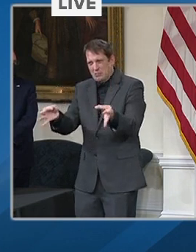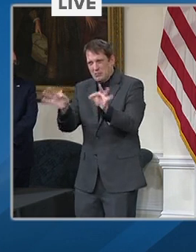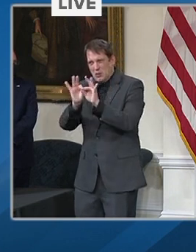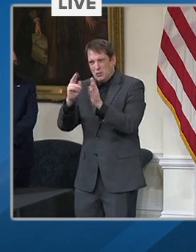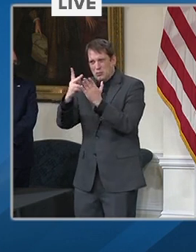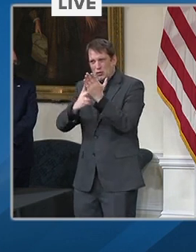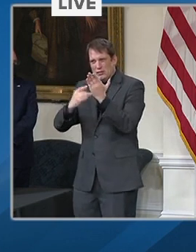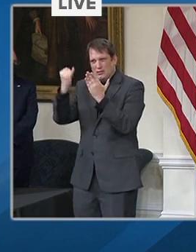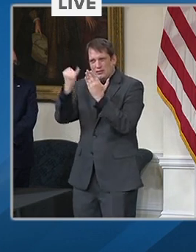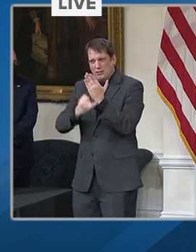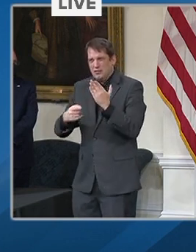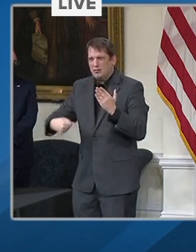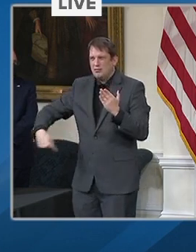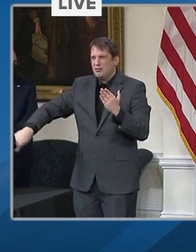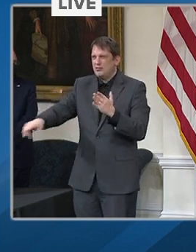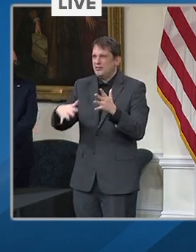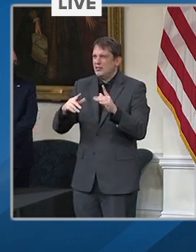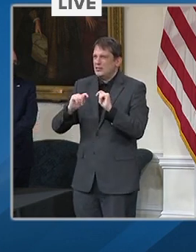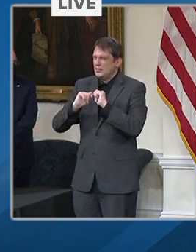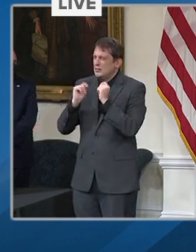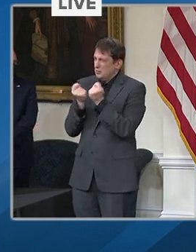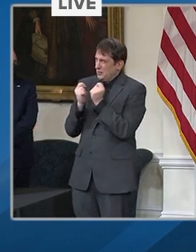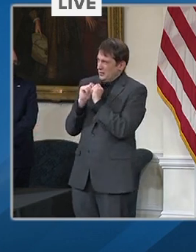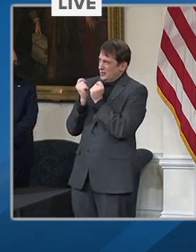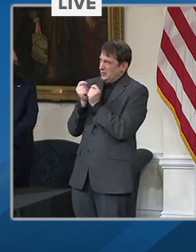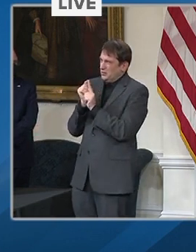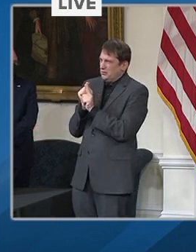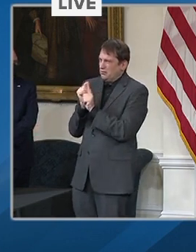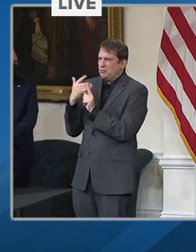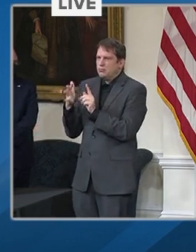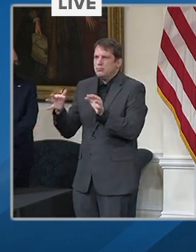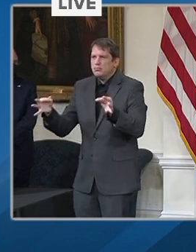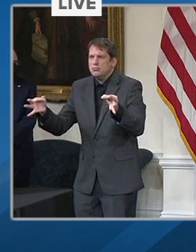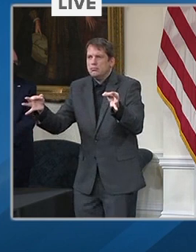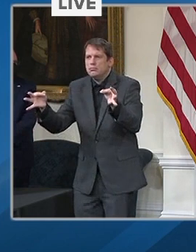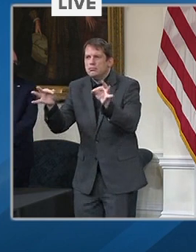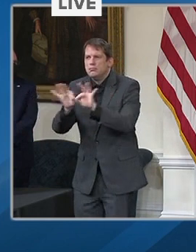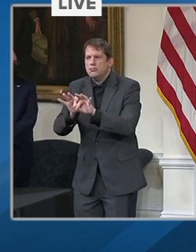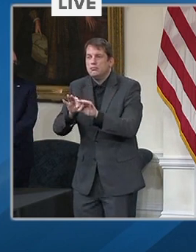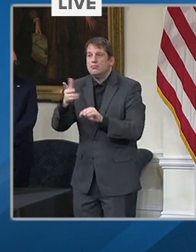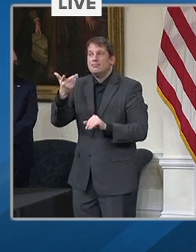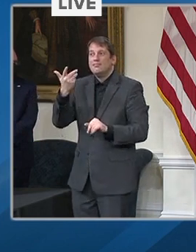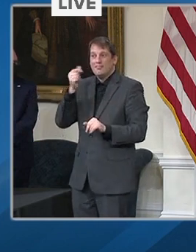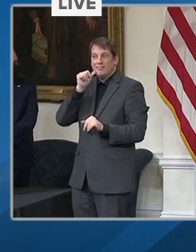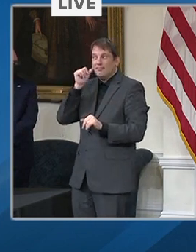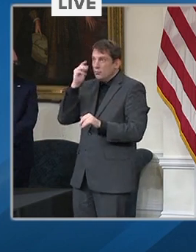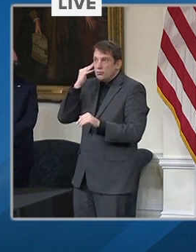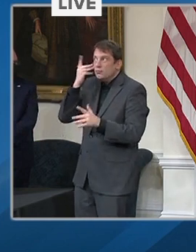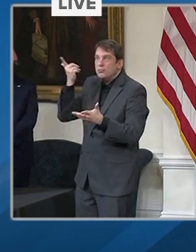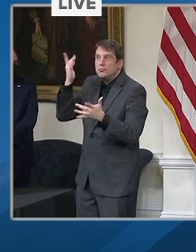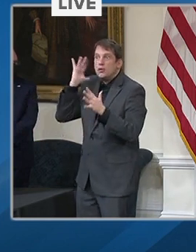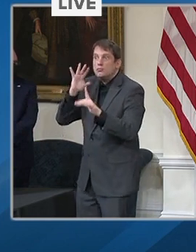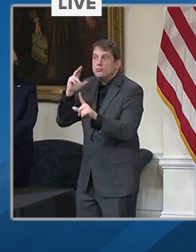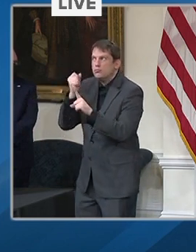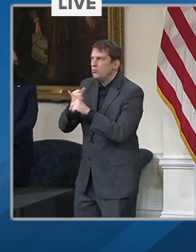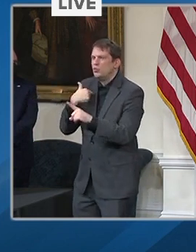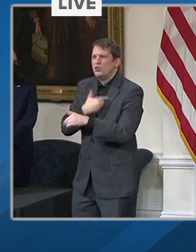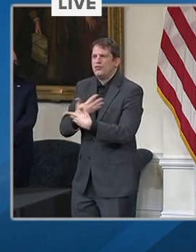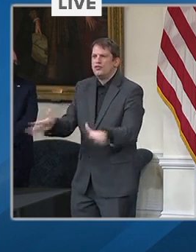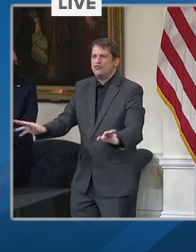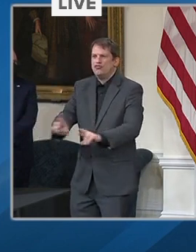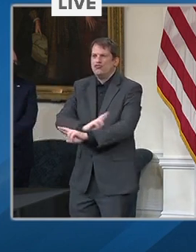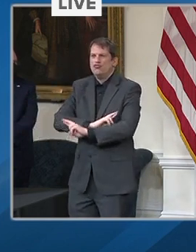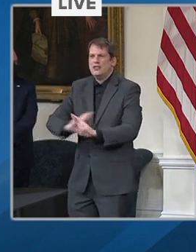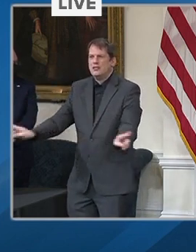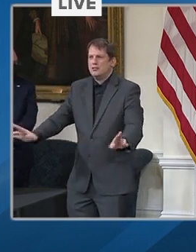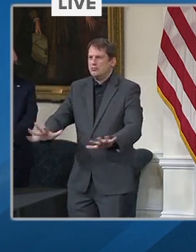they do in the kind of weather we saw yesterday, our MDOT team showed up when Maryland needed us the most, immediately adjusting our practices to